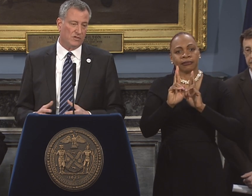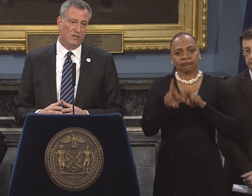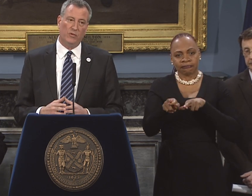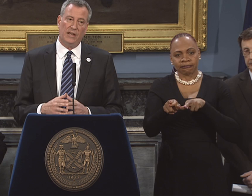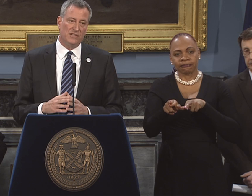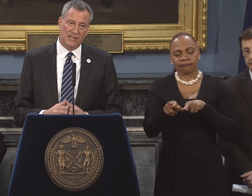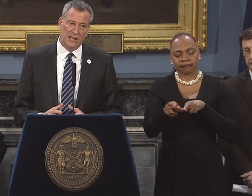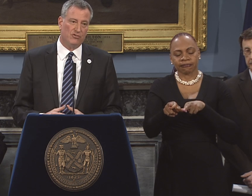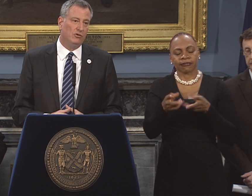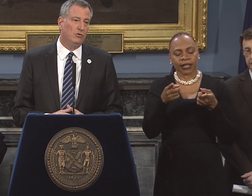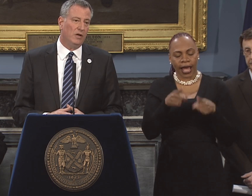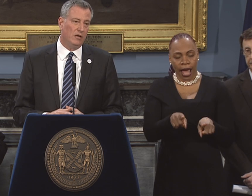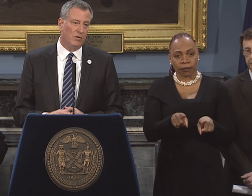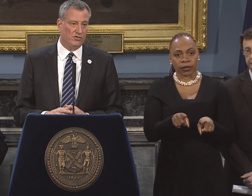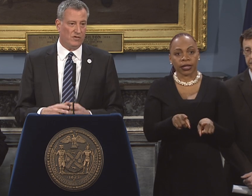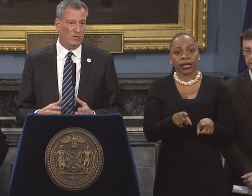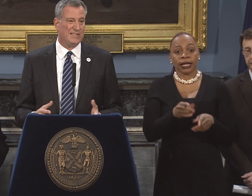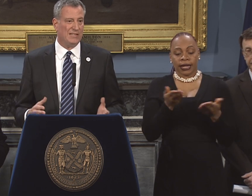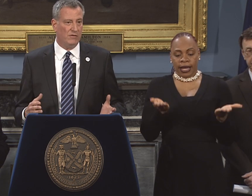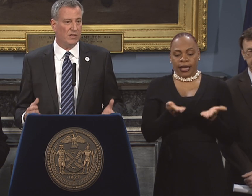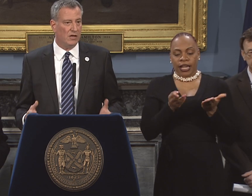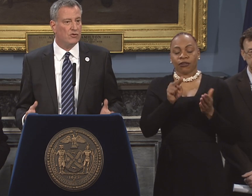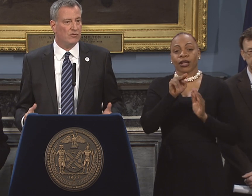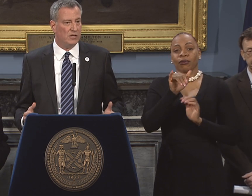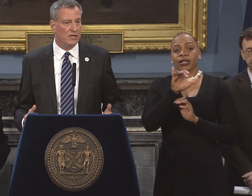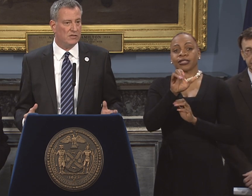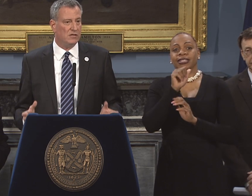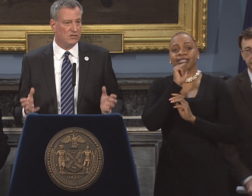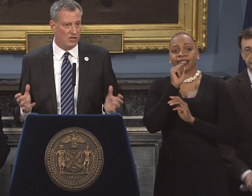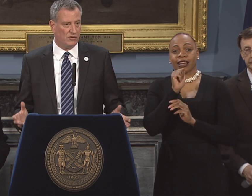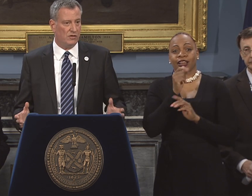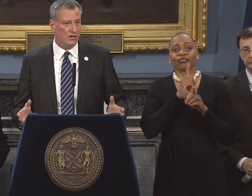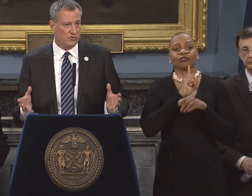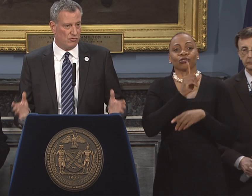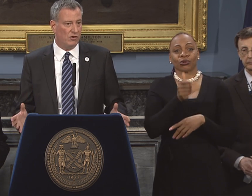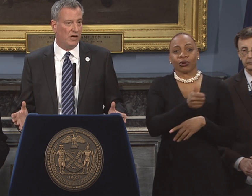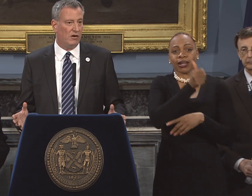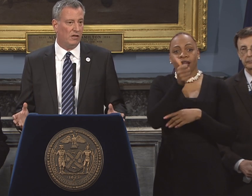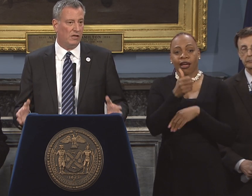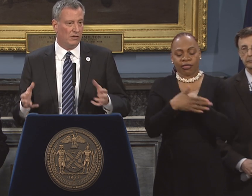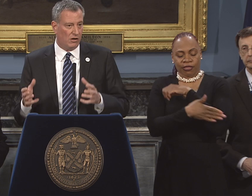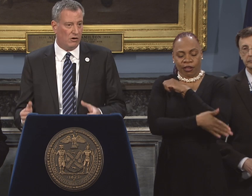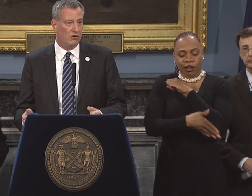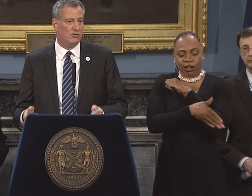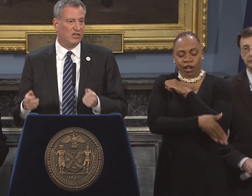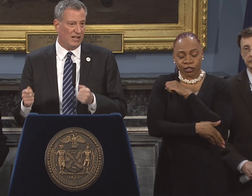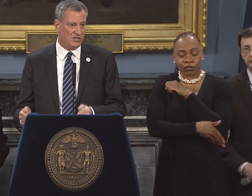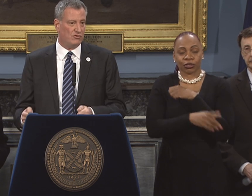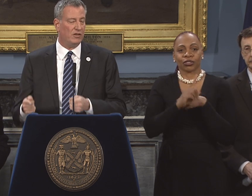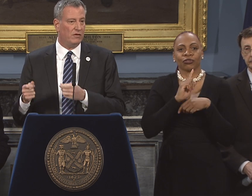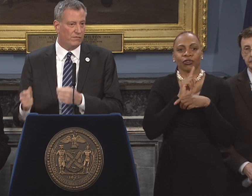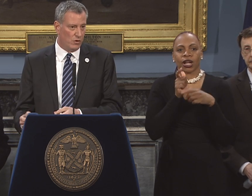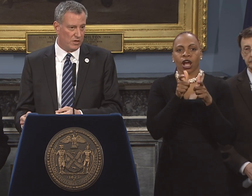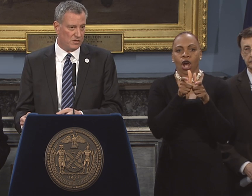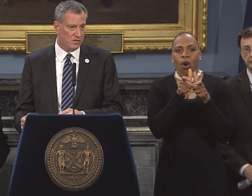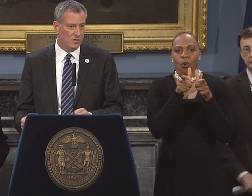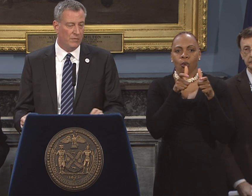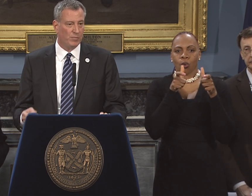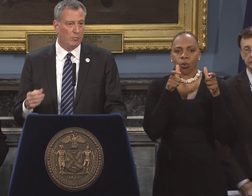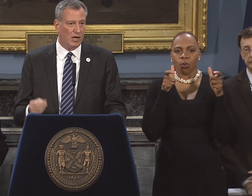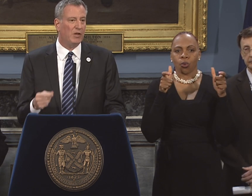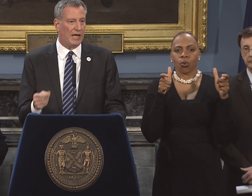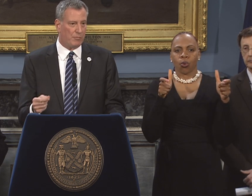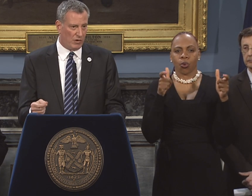have in New York City that is not true in much of the rest of the country is such an extraordinarily large, concentrated,